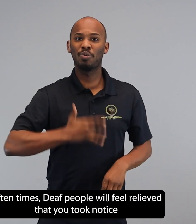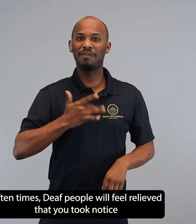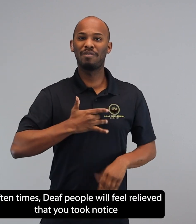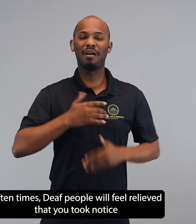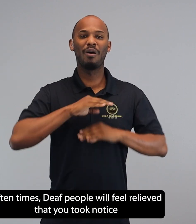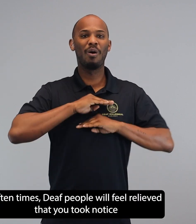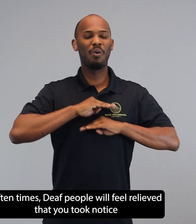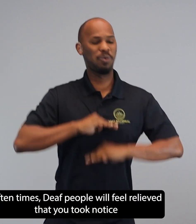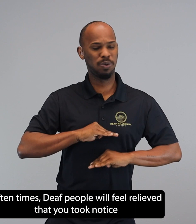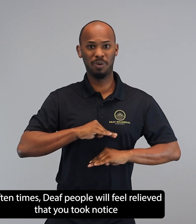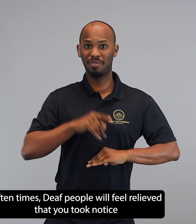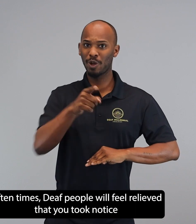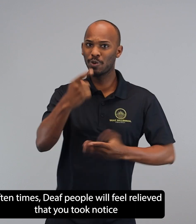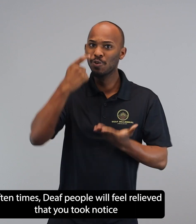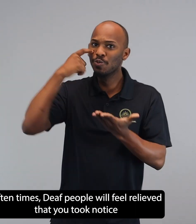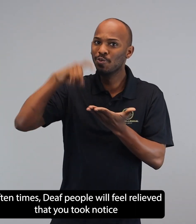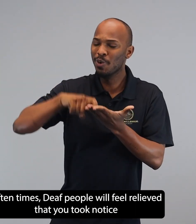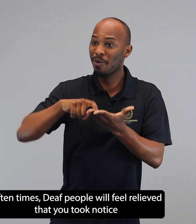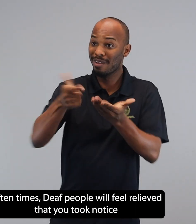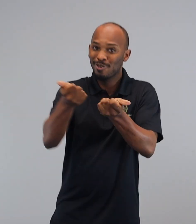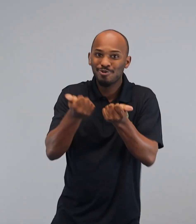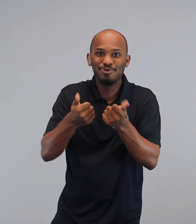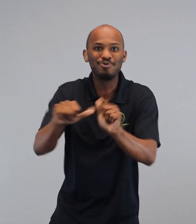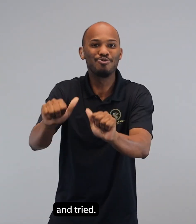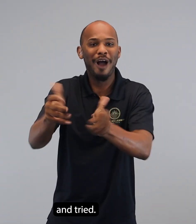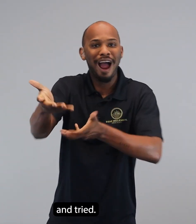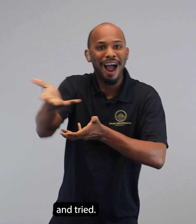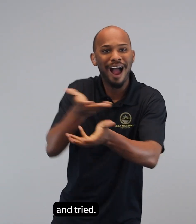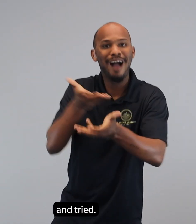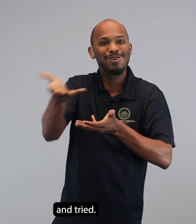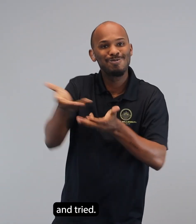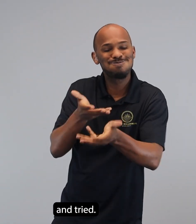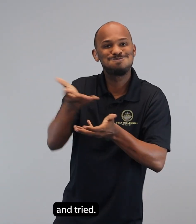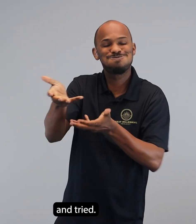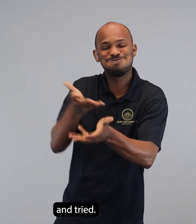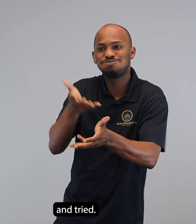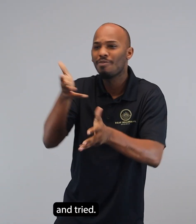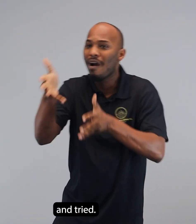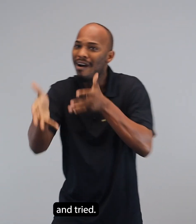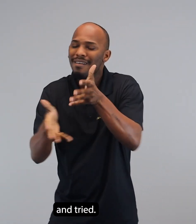feel relieved that you took notice and tried.